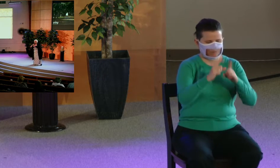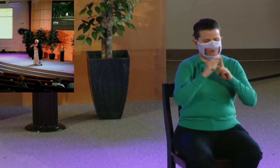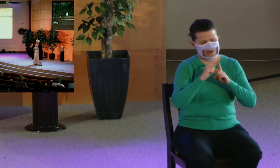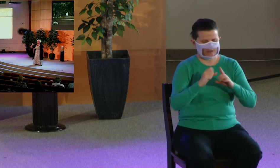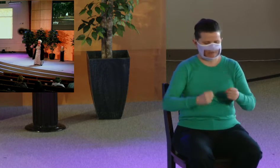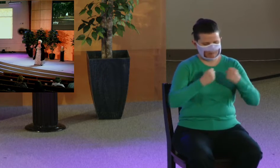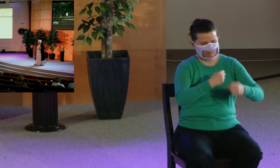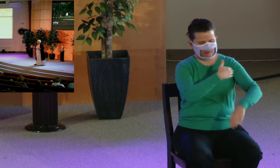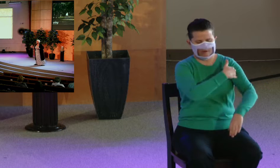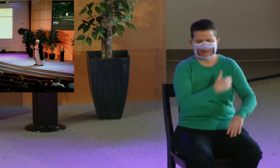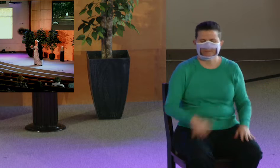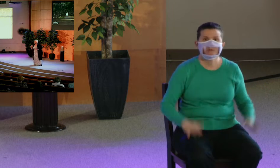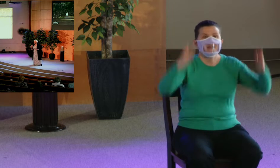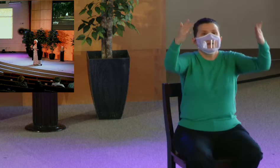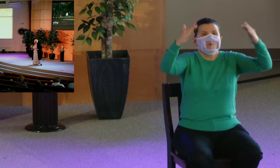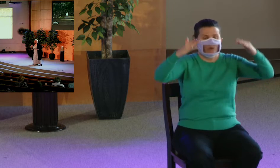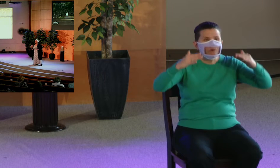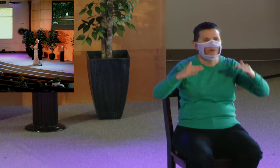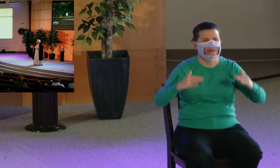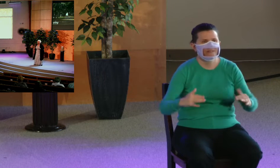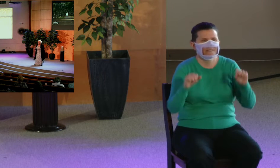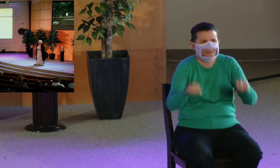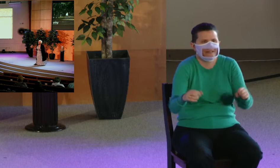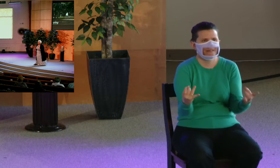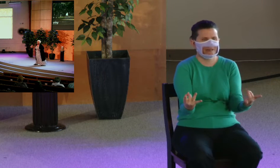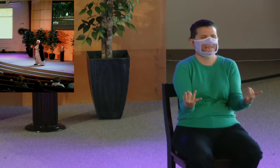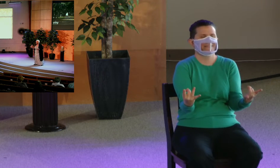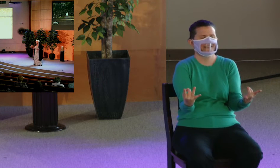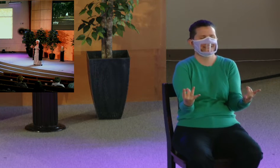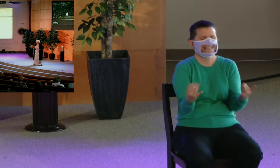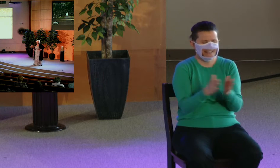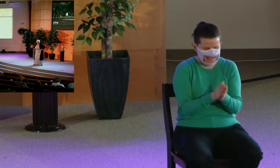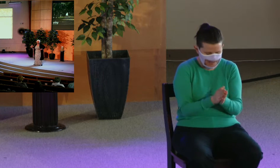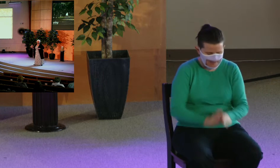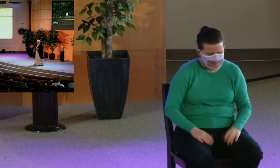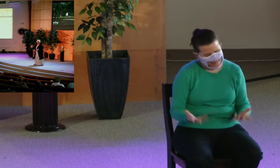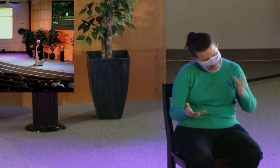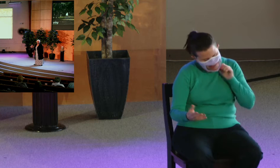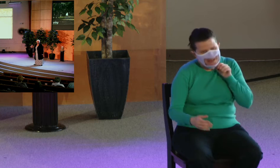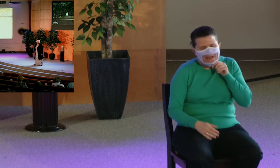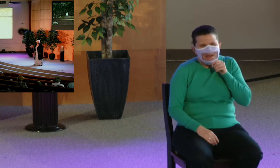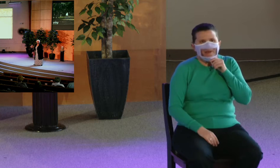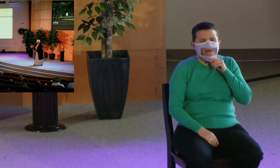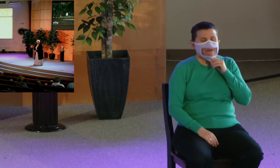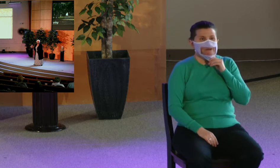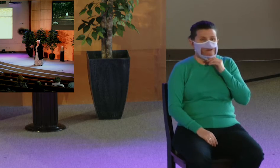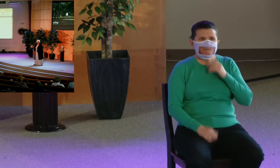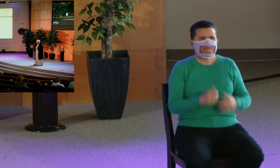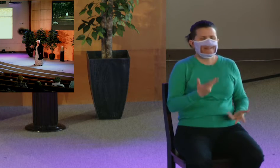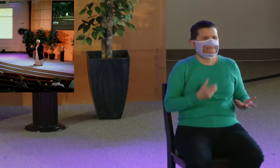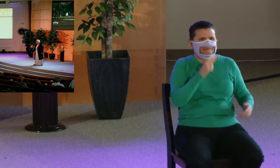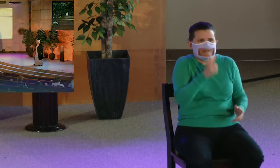All right, I'm not sure how to bring it down now for meditation, but we'll work on that. It's not over.